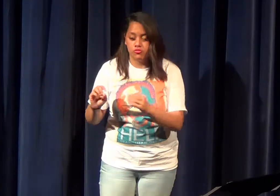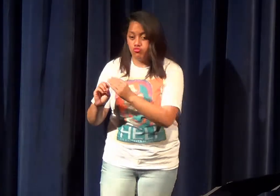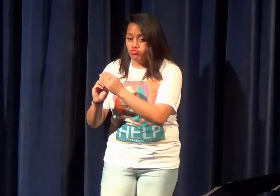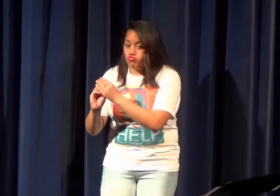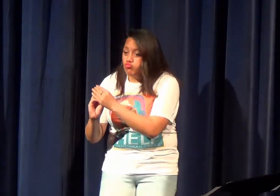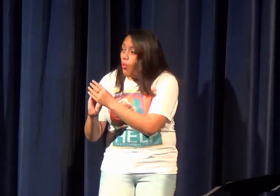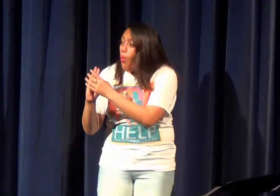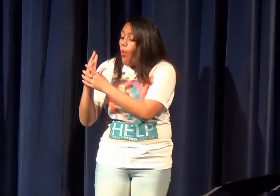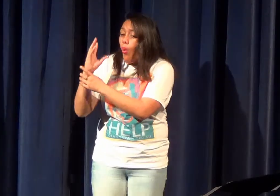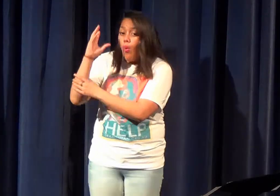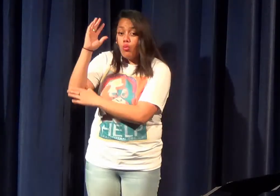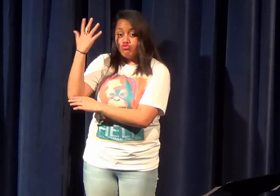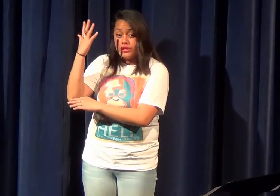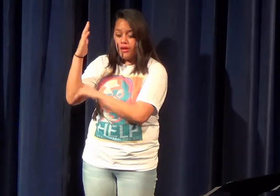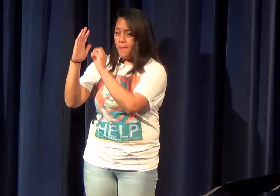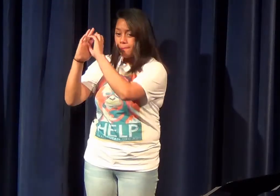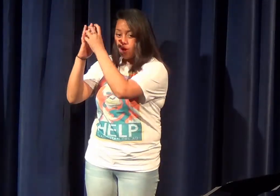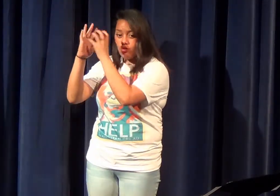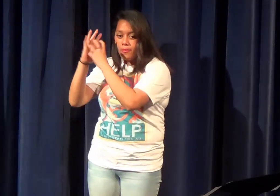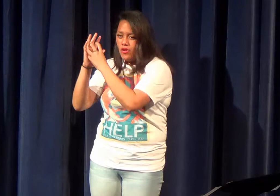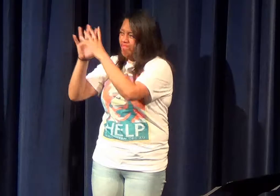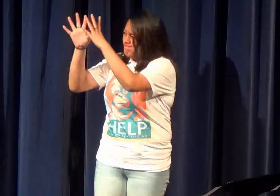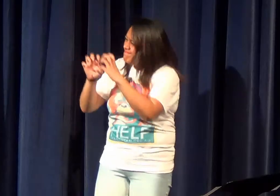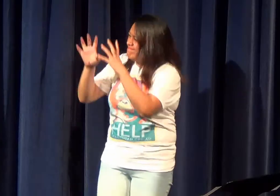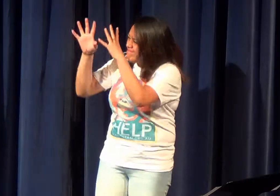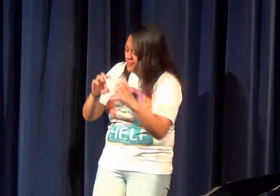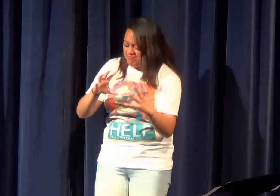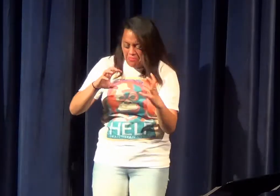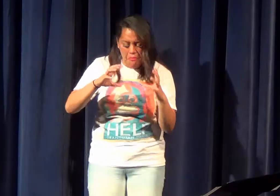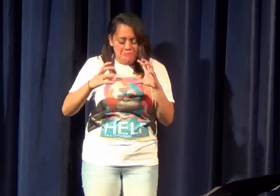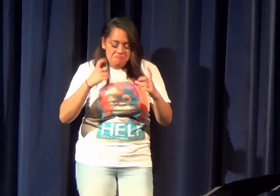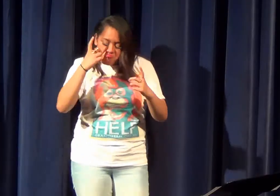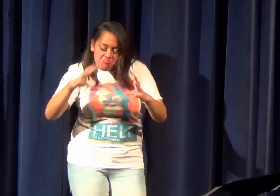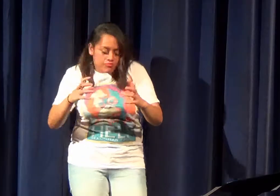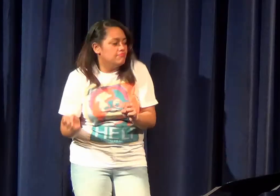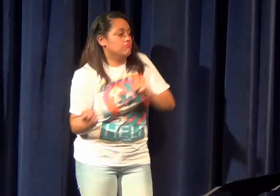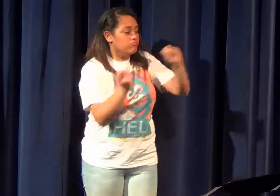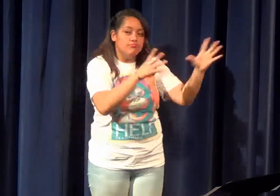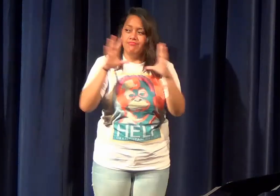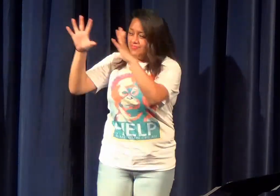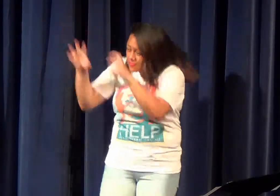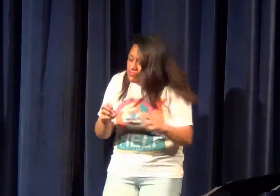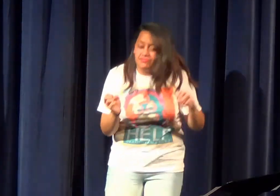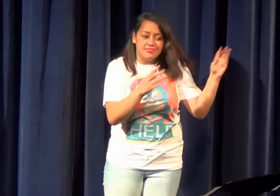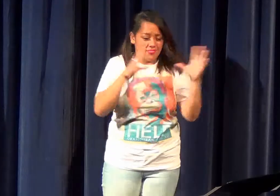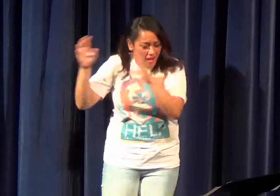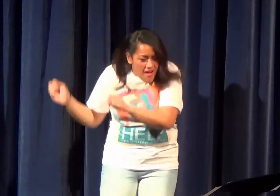Now what is palm oil? Now what happens is the palm oil trees grow and they harvest the berries.